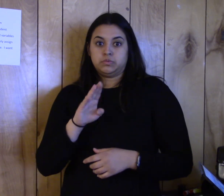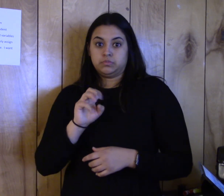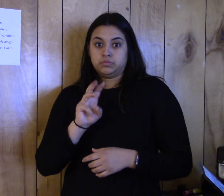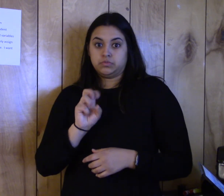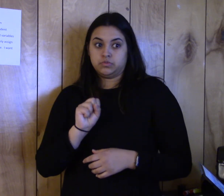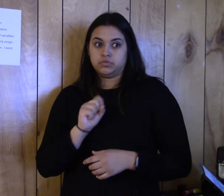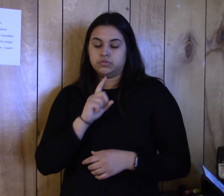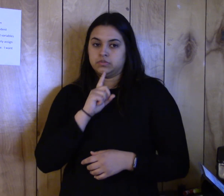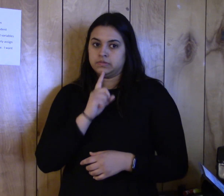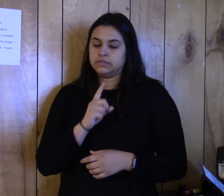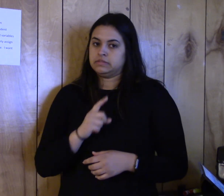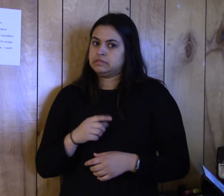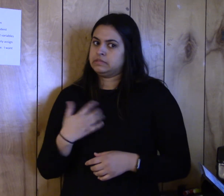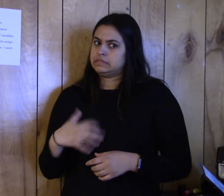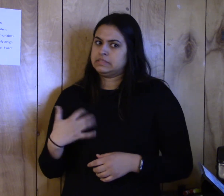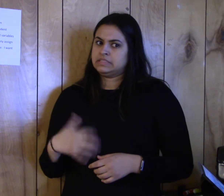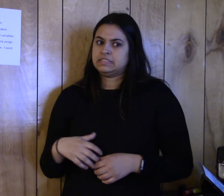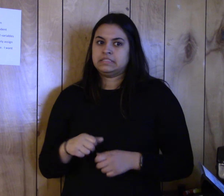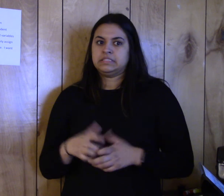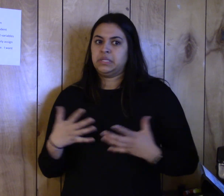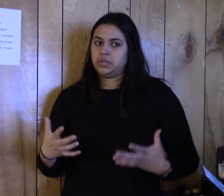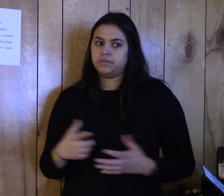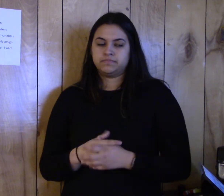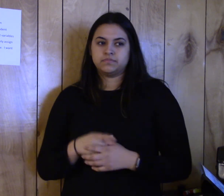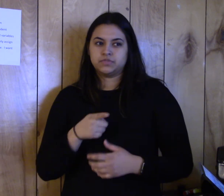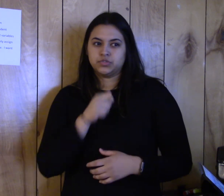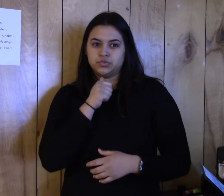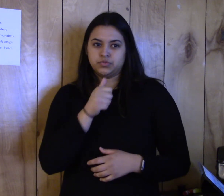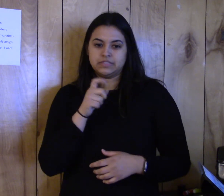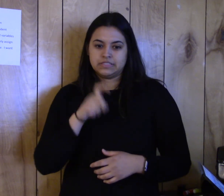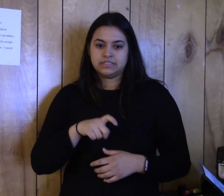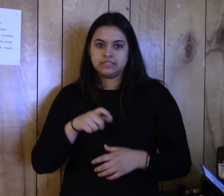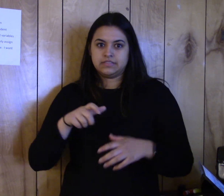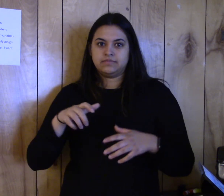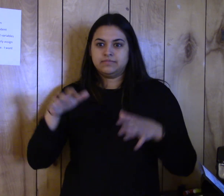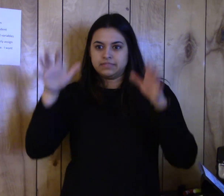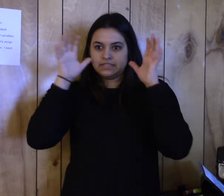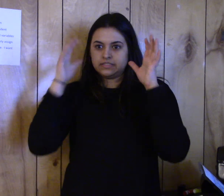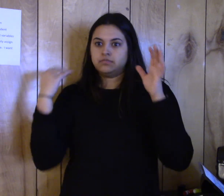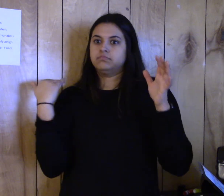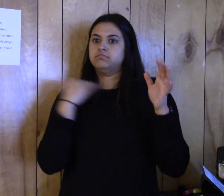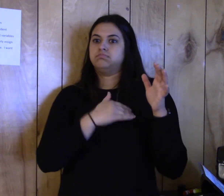you really need to blow the deer's head off of its body? No, then maybe you shouldn't be doing this.